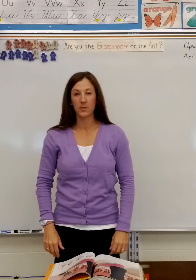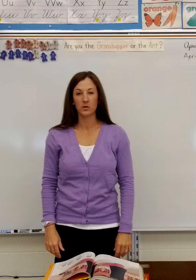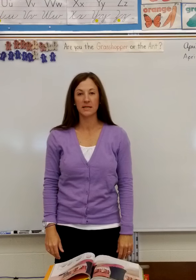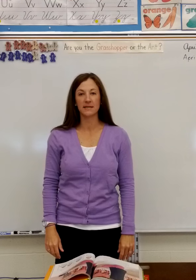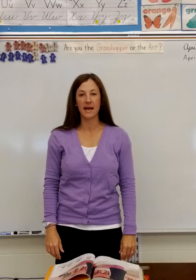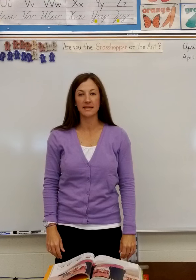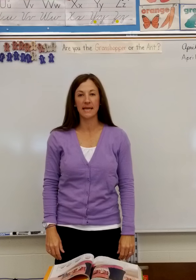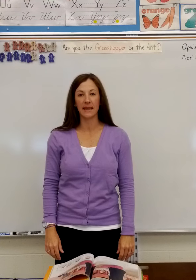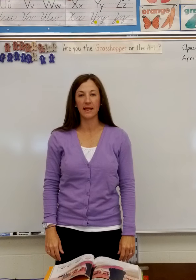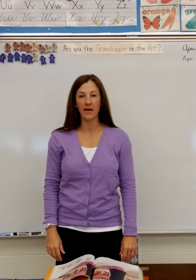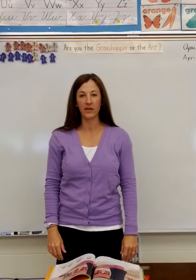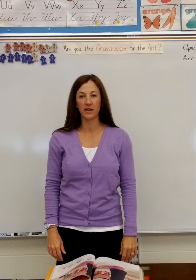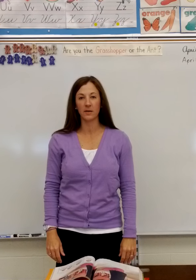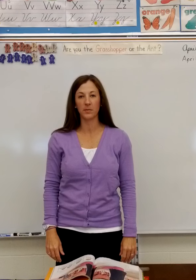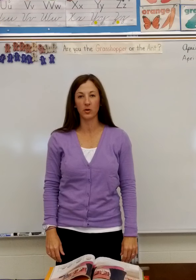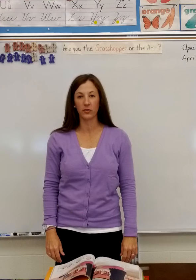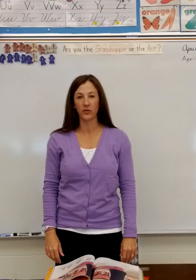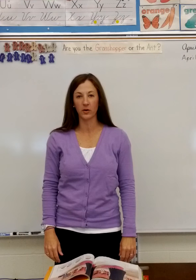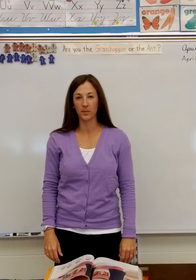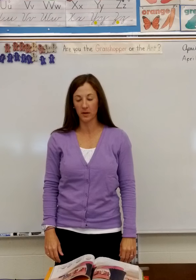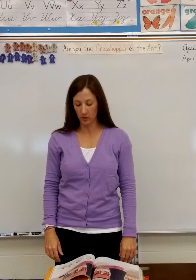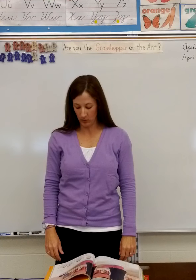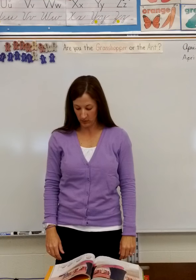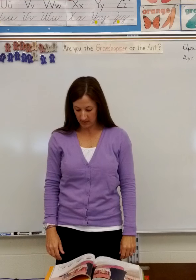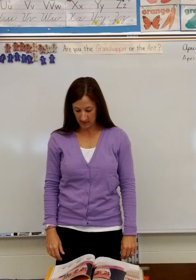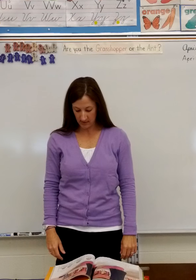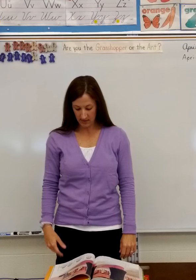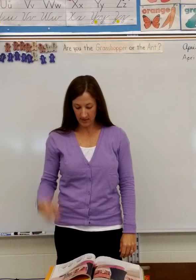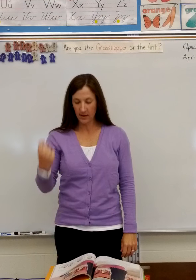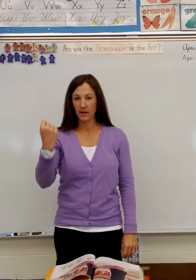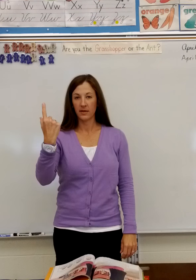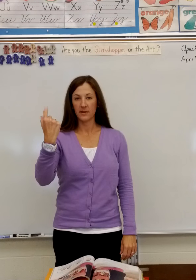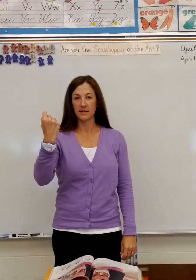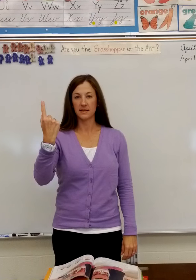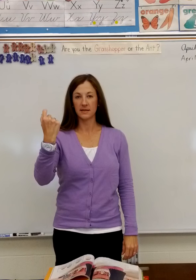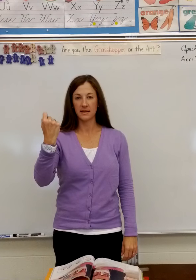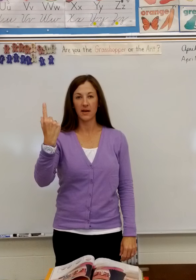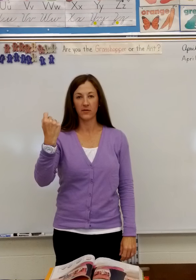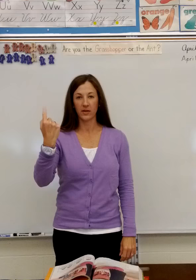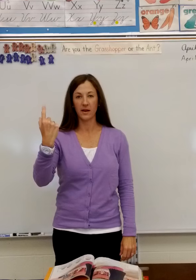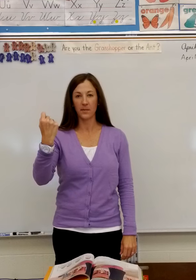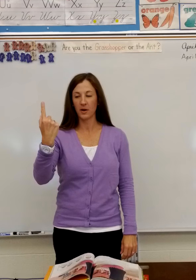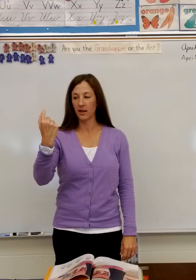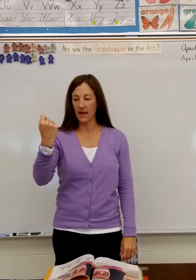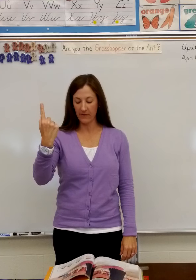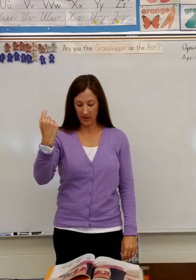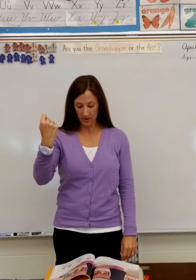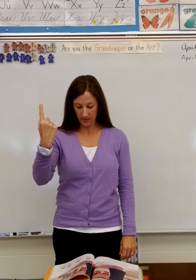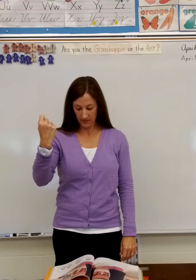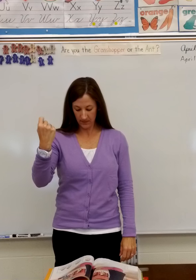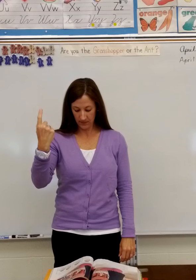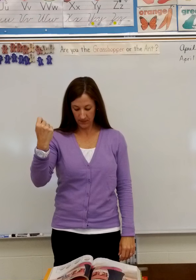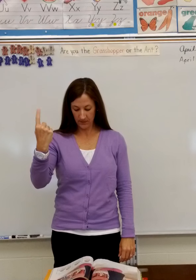Moses says 11 beautiful balloons. This is the sign for the number 11.